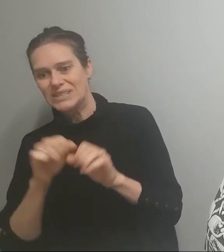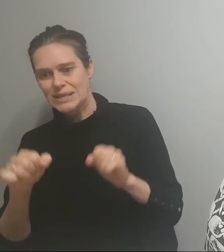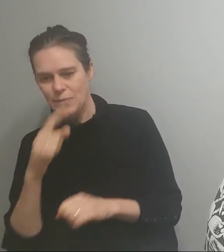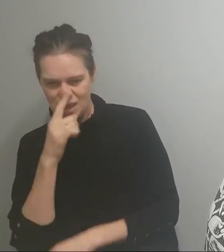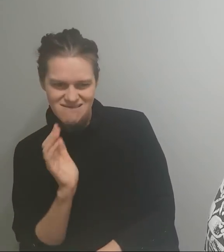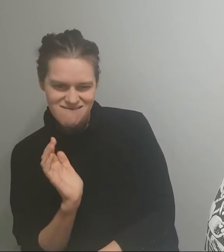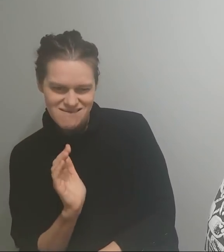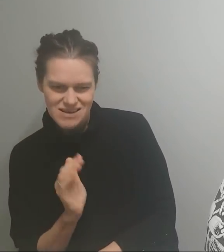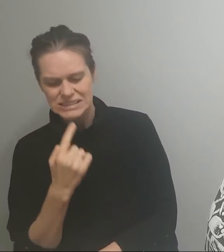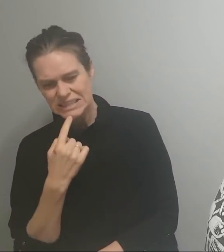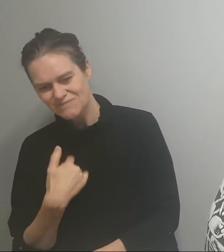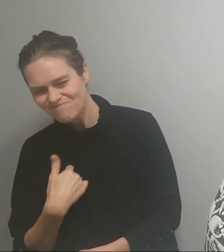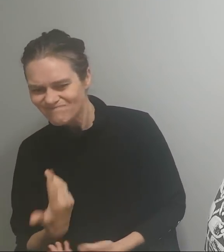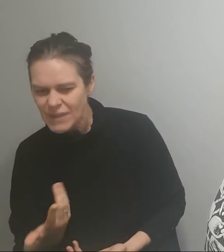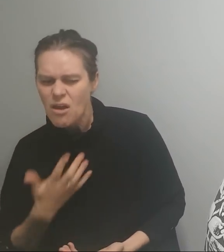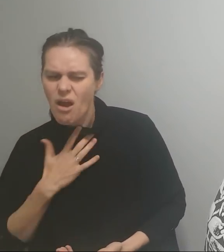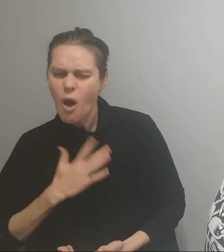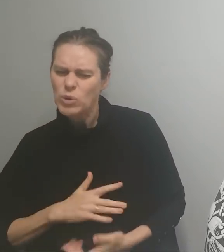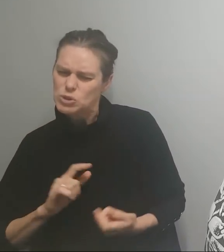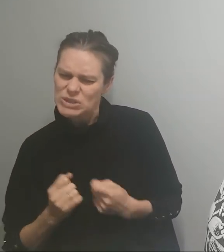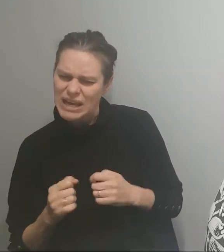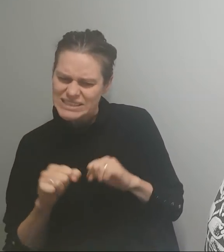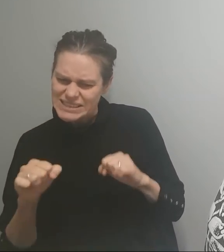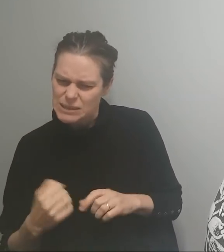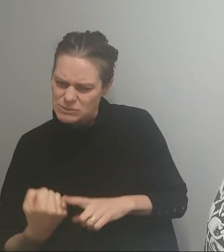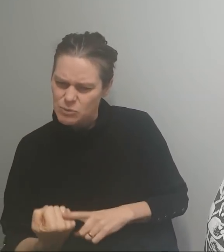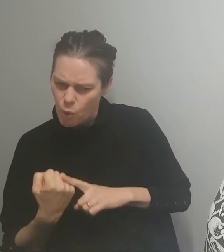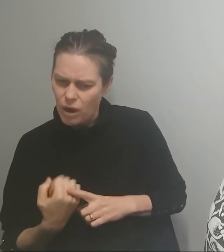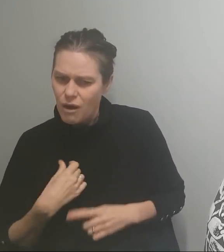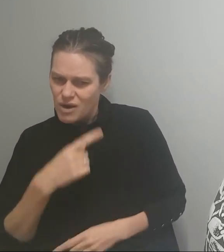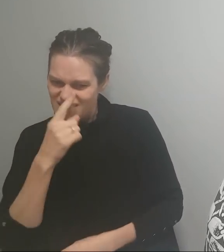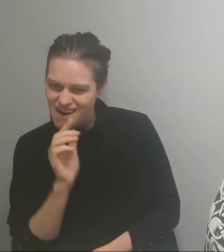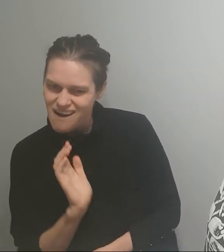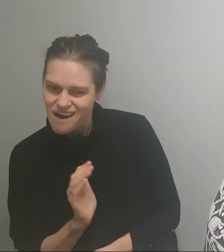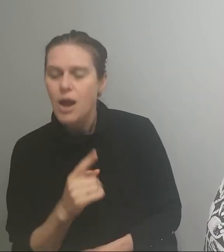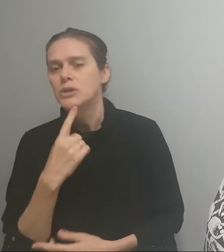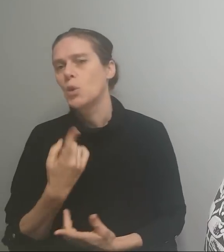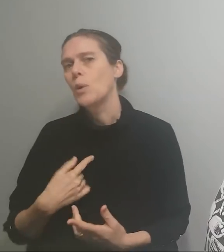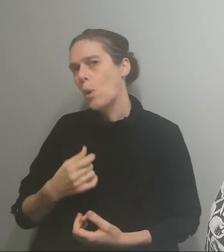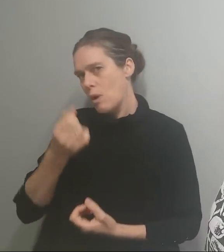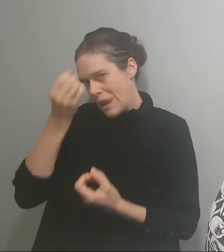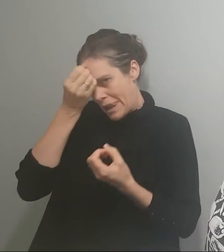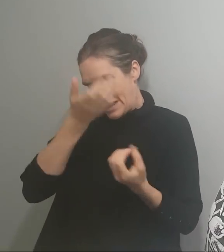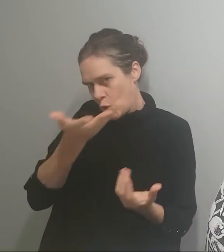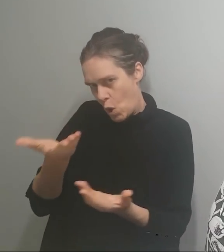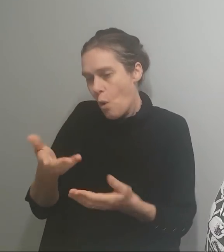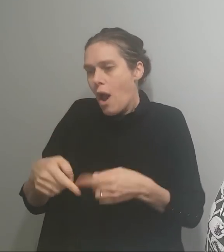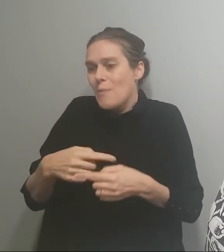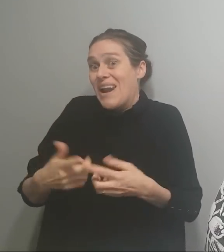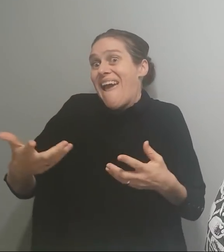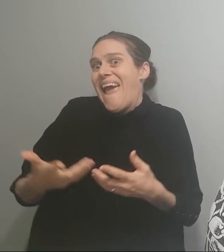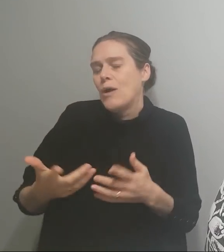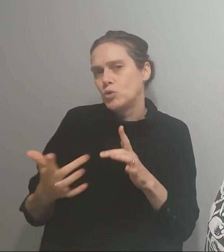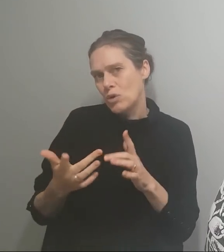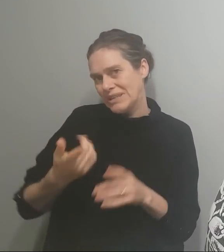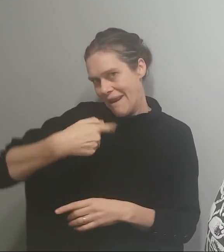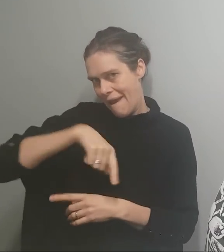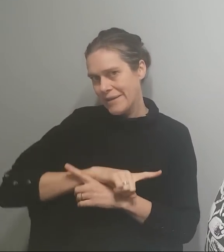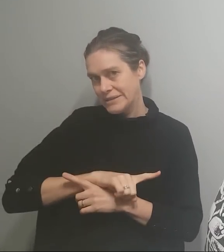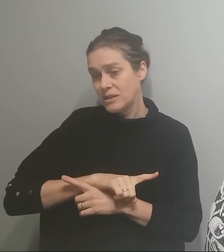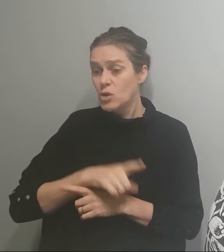communicating out to people long before the 1st of October the ways that you can contact us. and there will be the ability to come and talk to